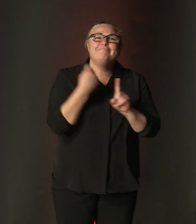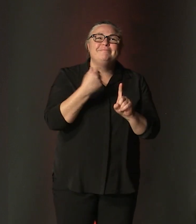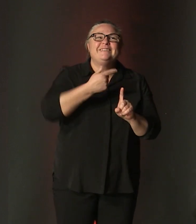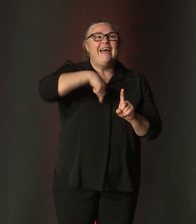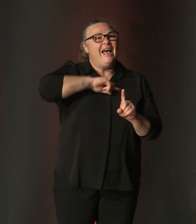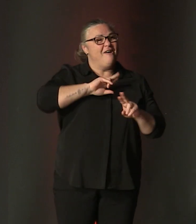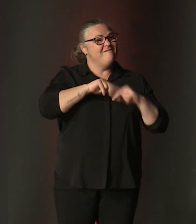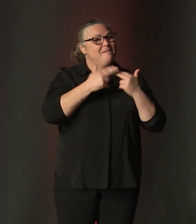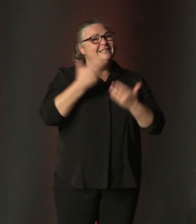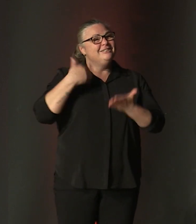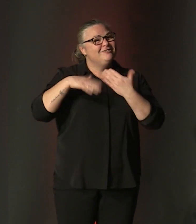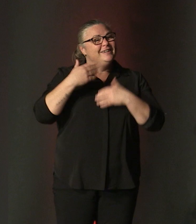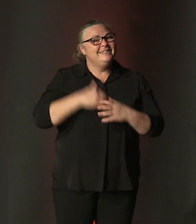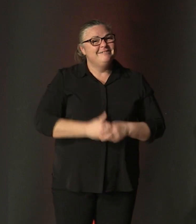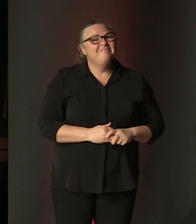family history.